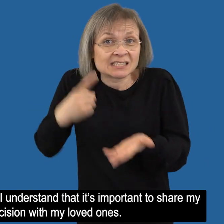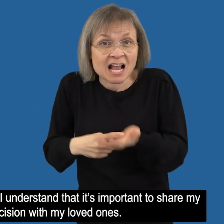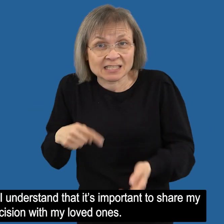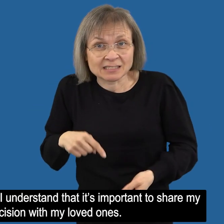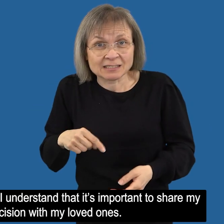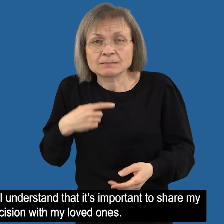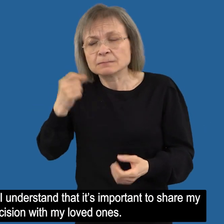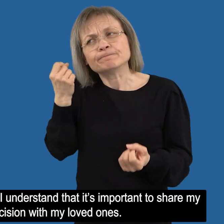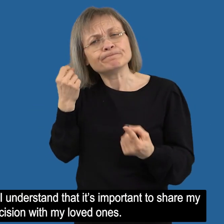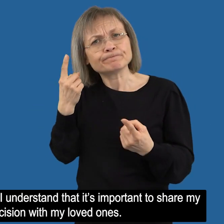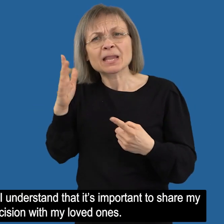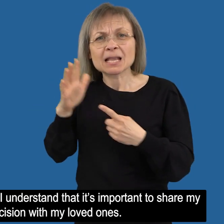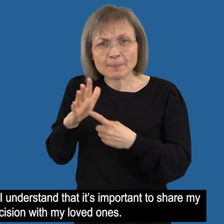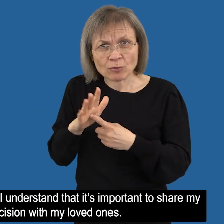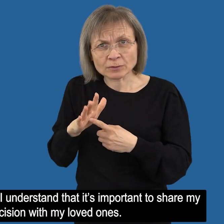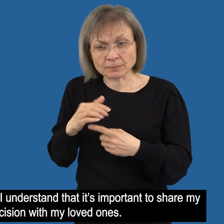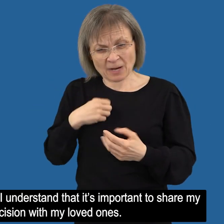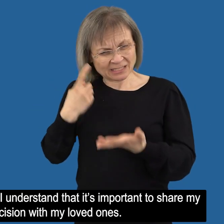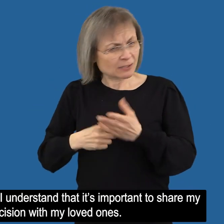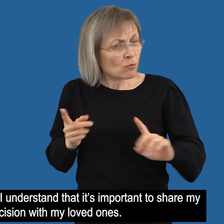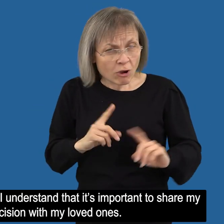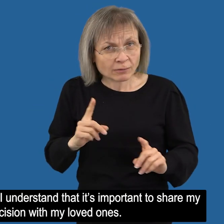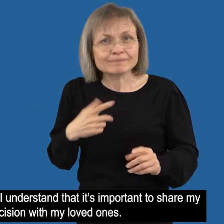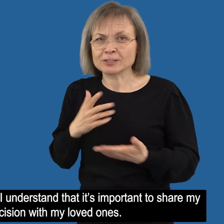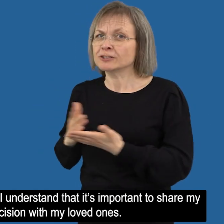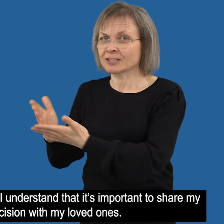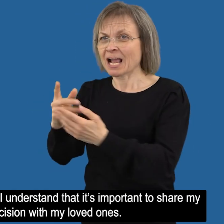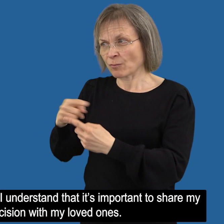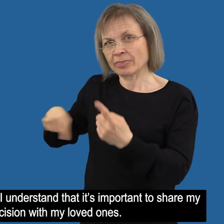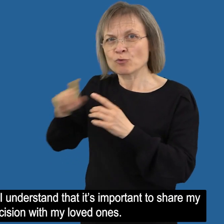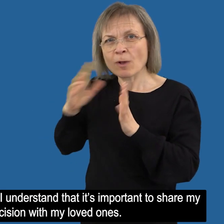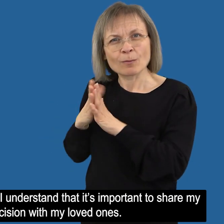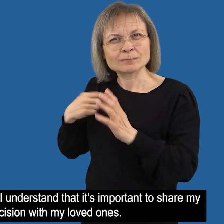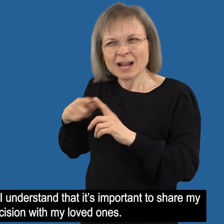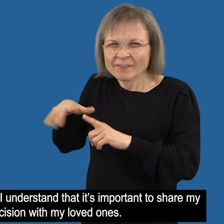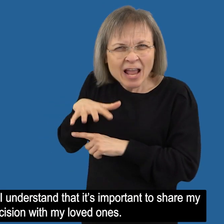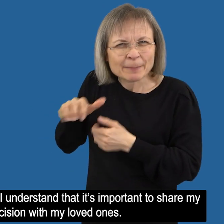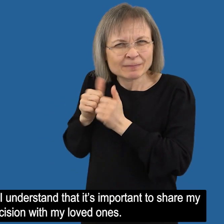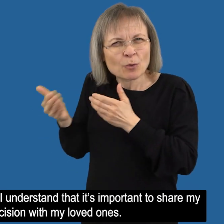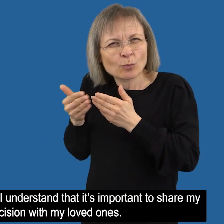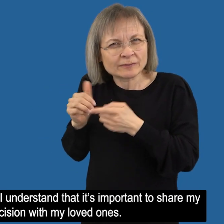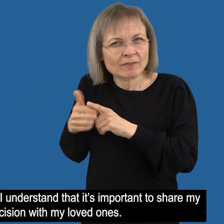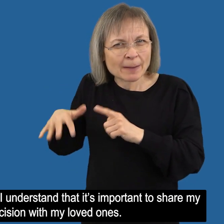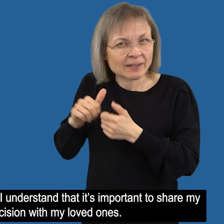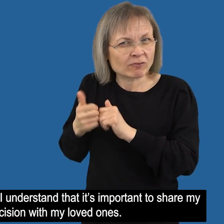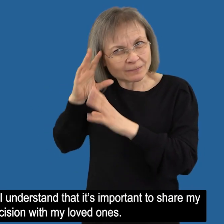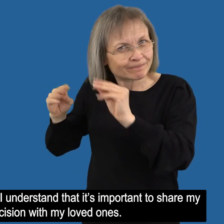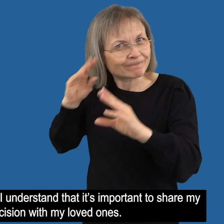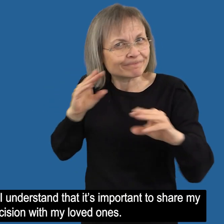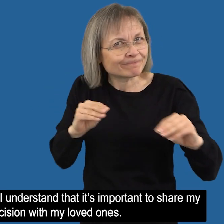Whatever I decide, I understand that it's important to share my decision with my loved ones. For more information